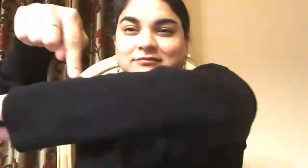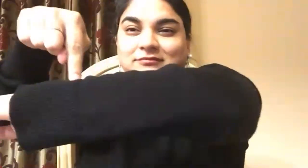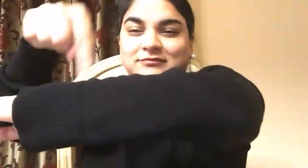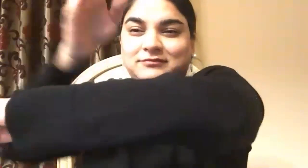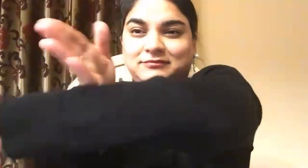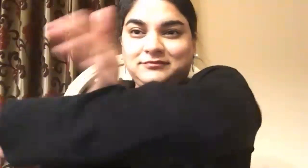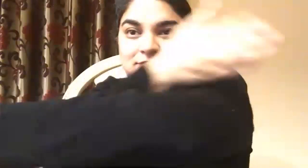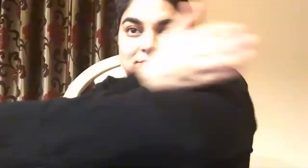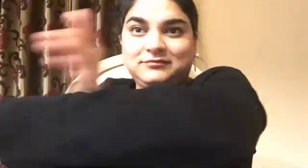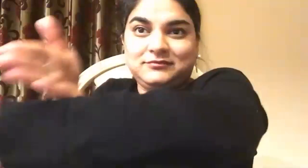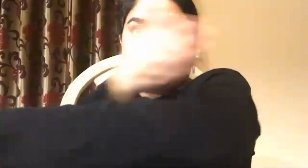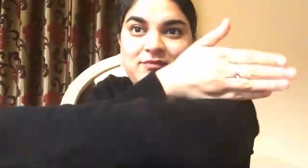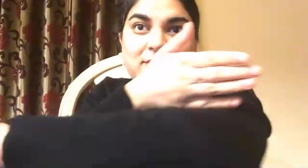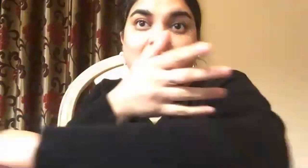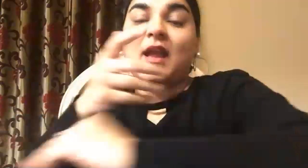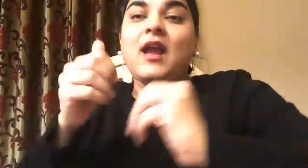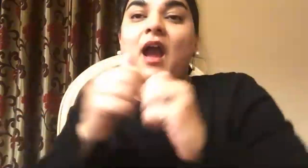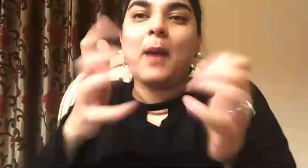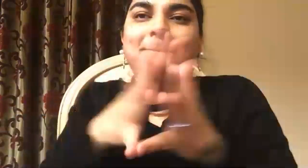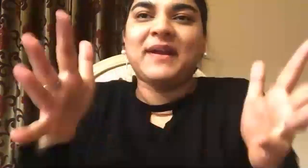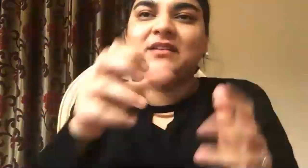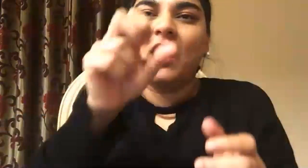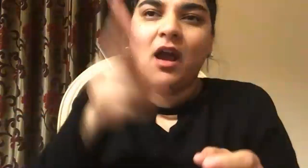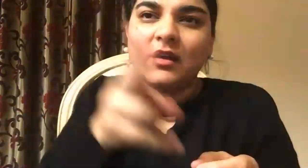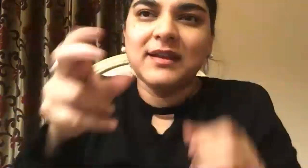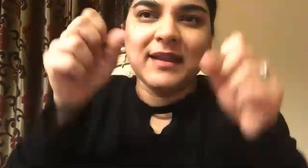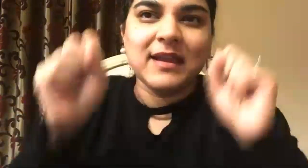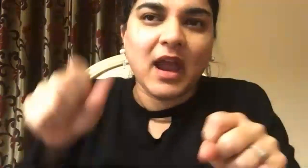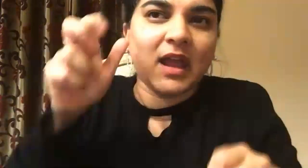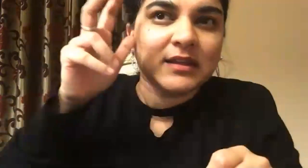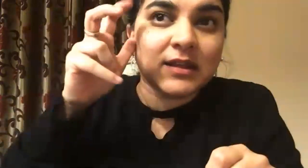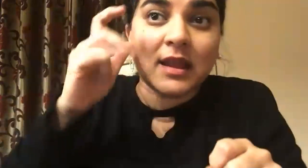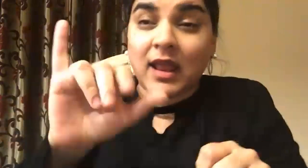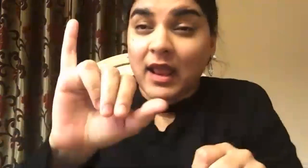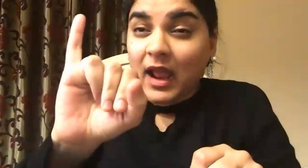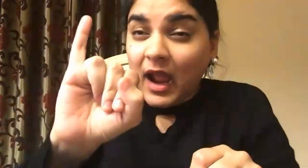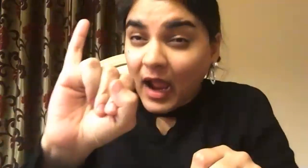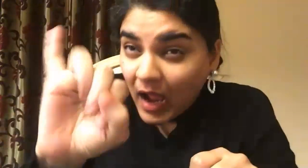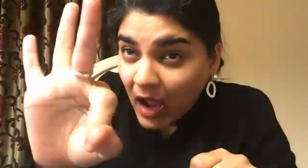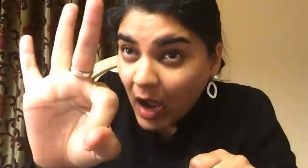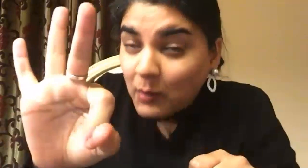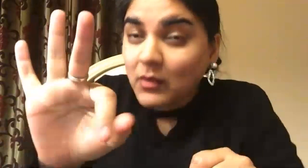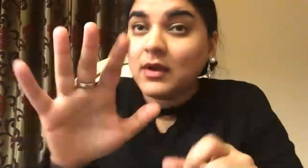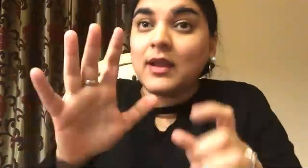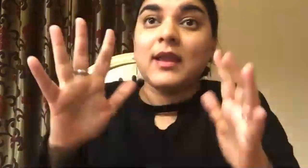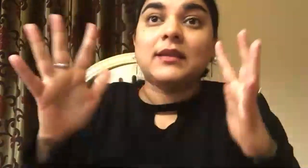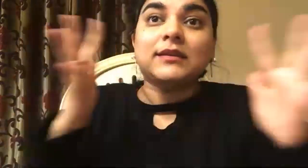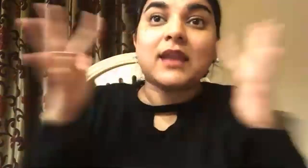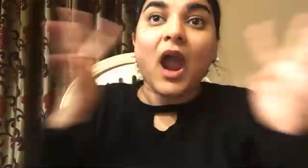There's the very low decibels to the higher decibels. So I'm able to hear something a little bit lower. So as a hard of hearing person, it depends.